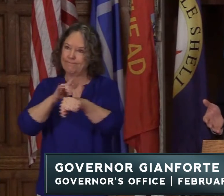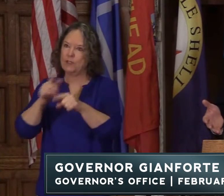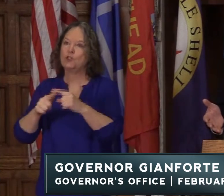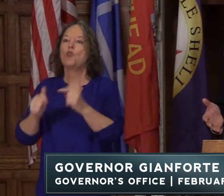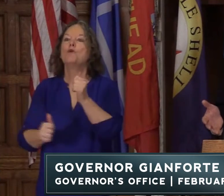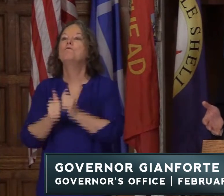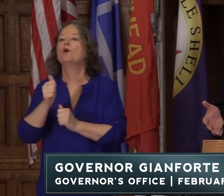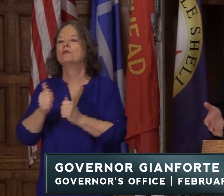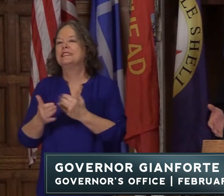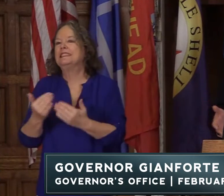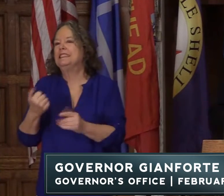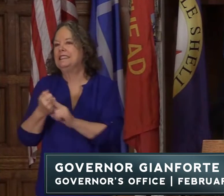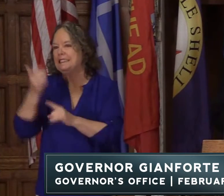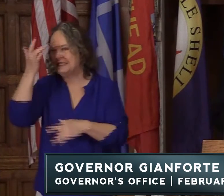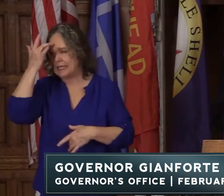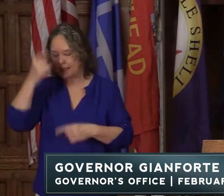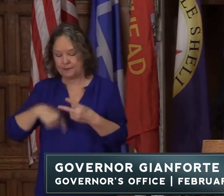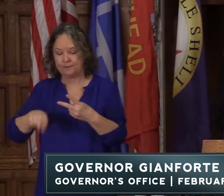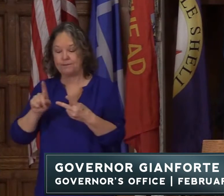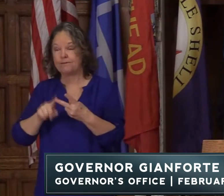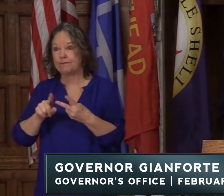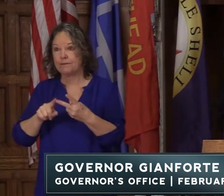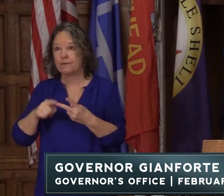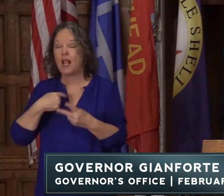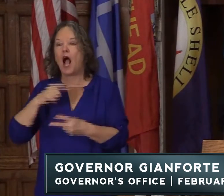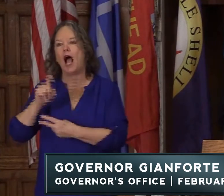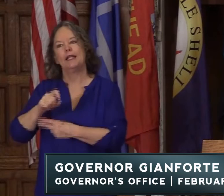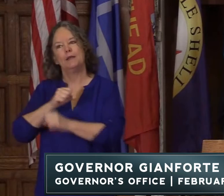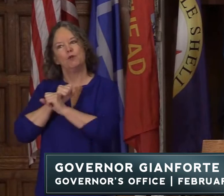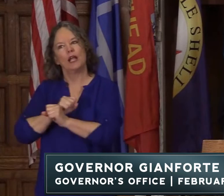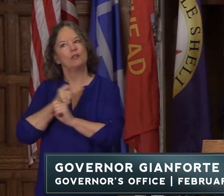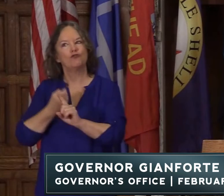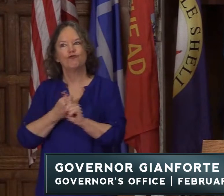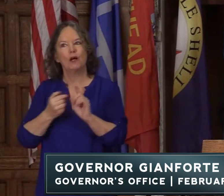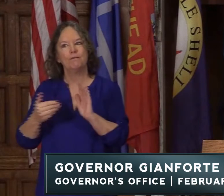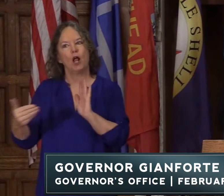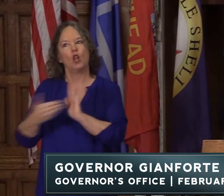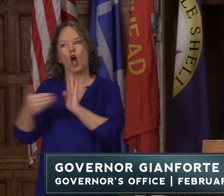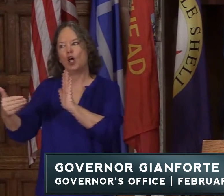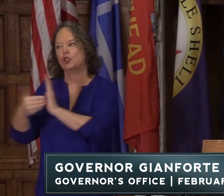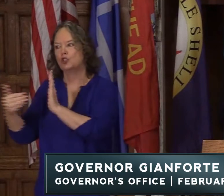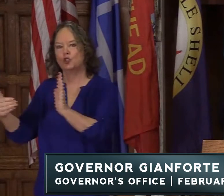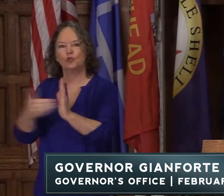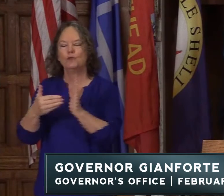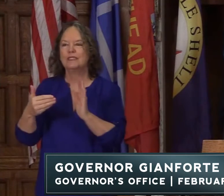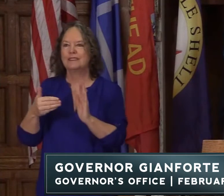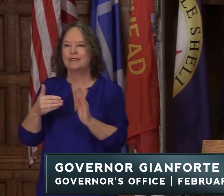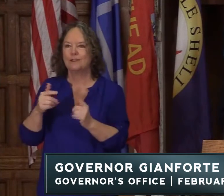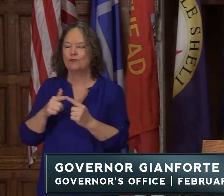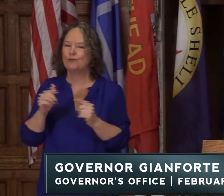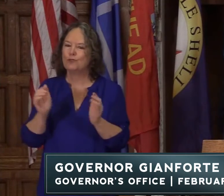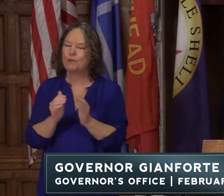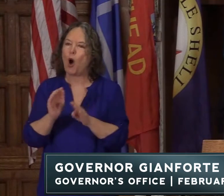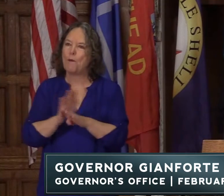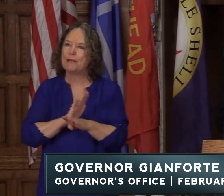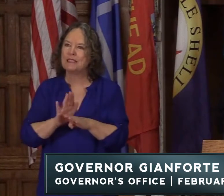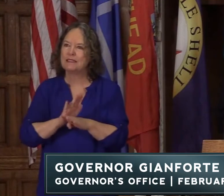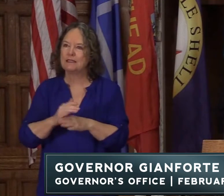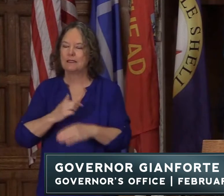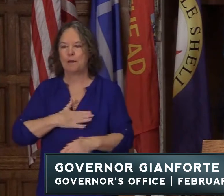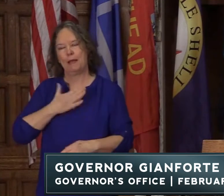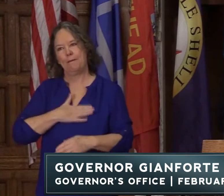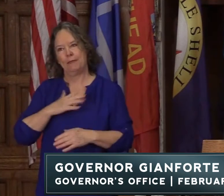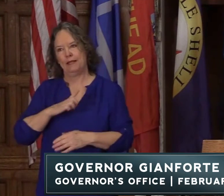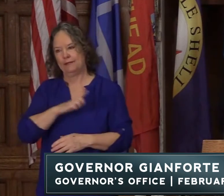real progress on that. And second, I need this protection from lawsuits for small business. I'm pleased that the legislature has moved as quickly as they